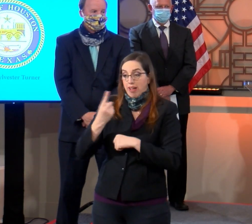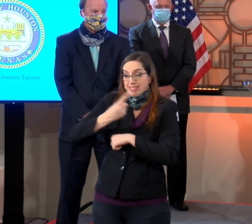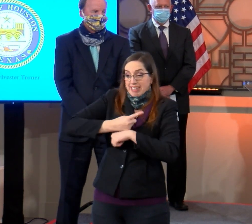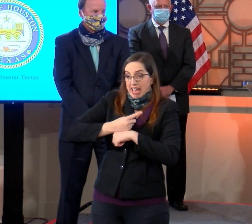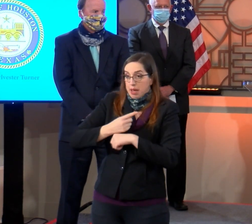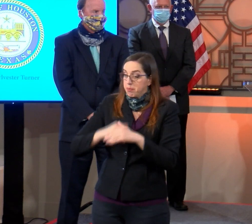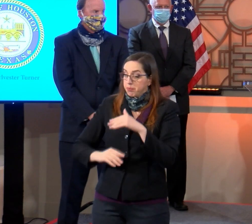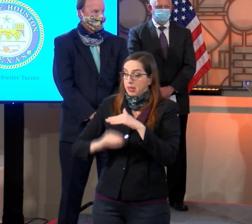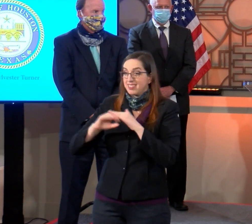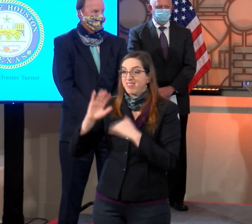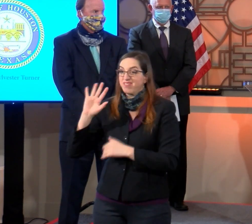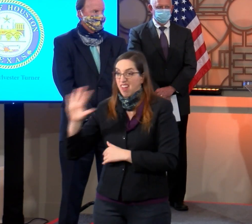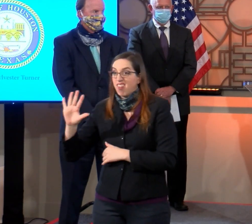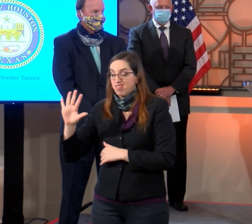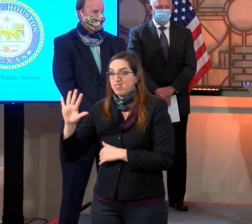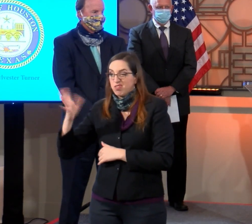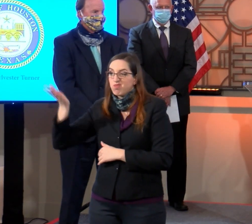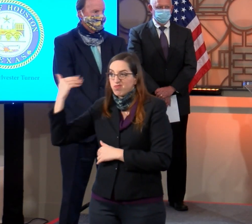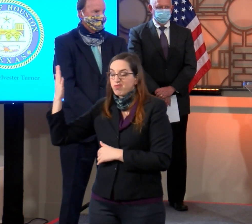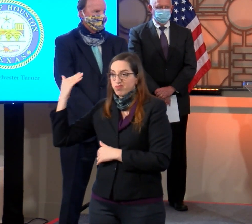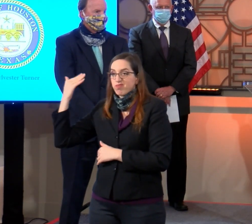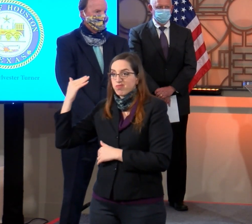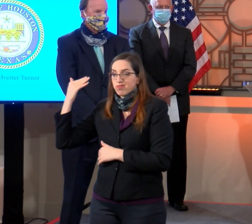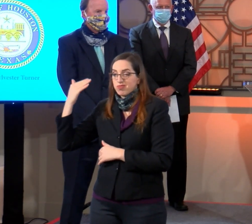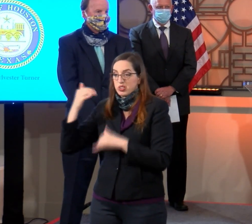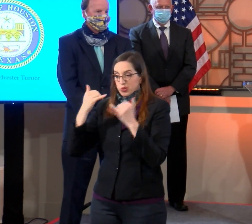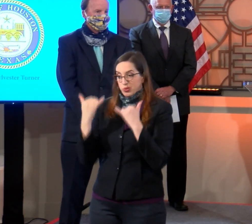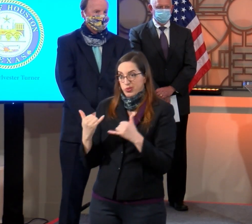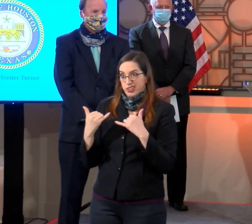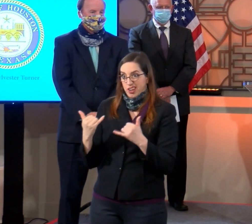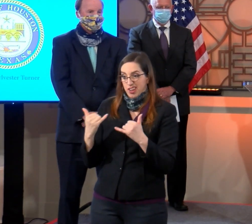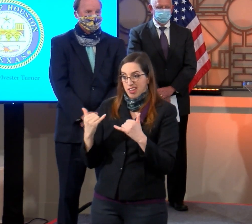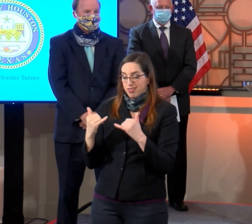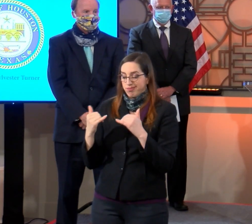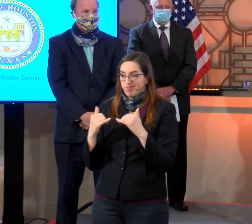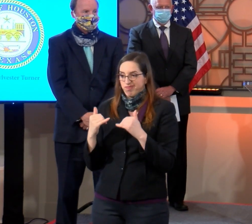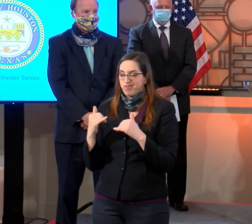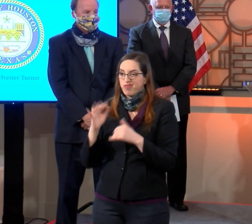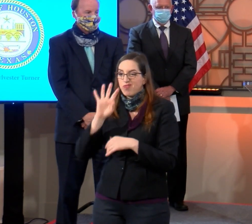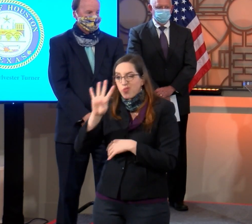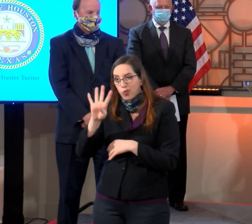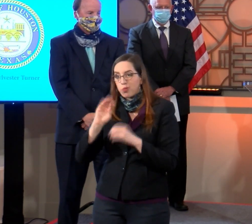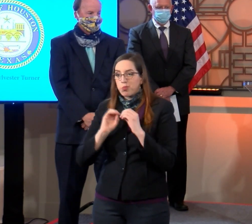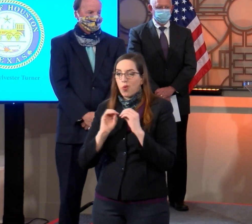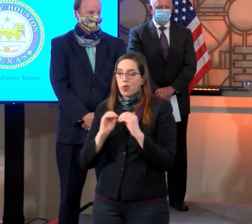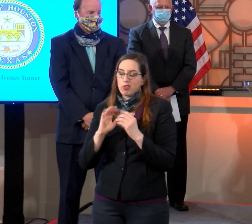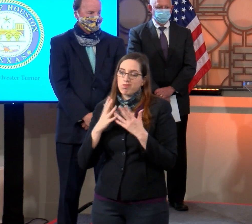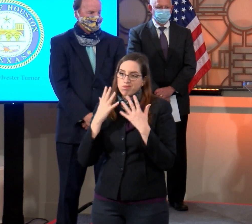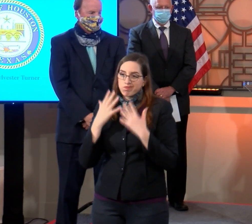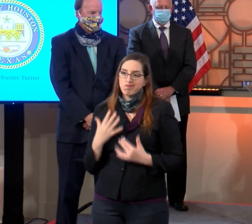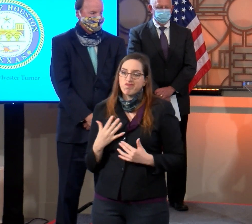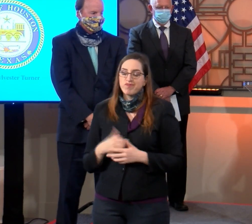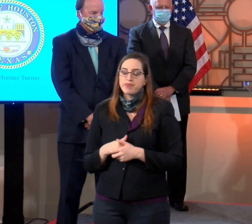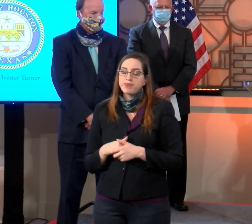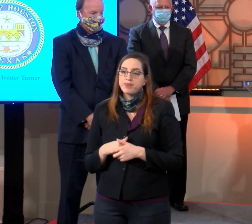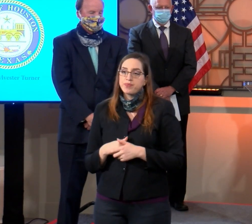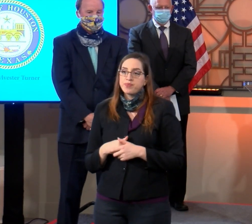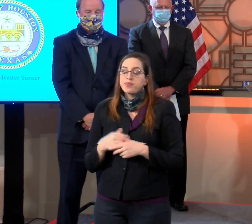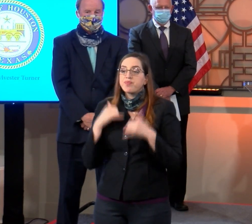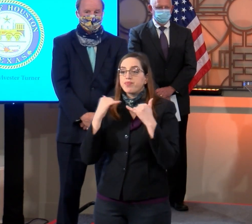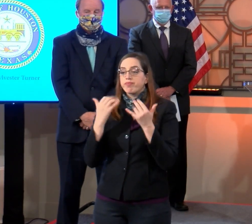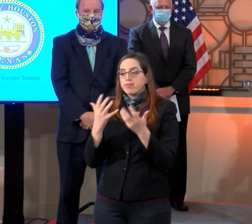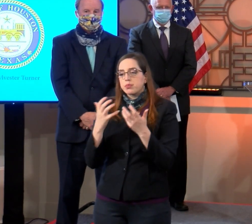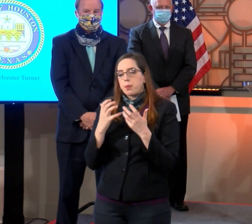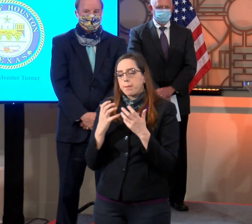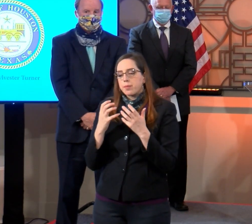been 5. And so today we're adding 4. And so I want to